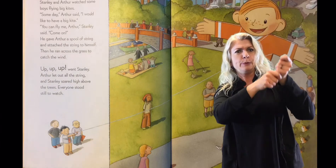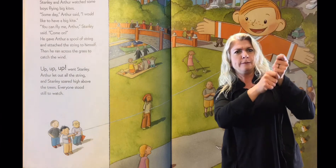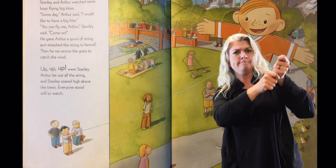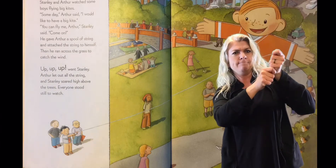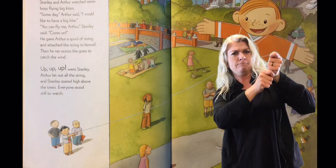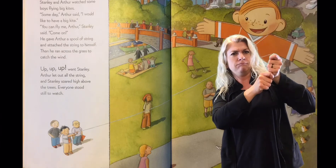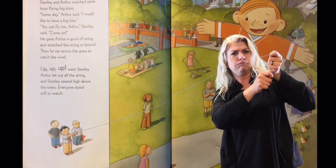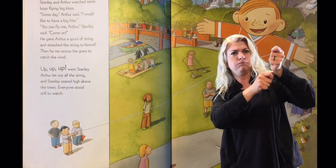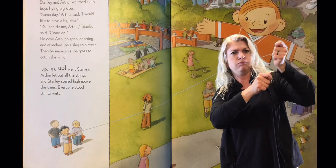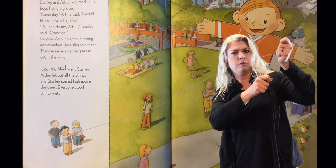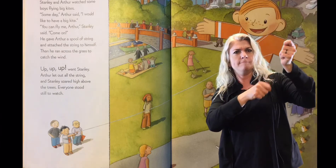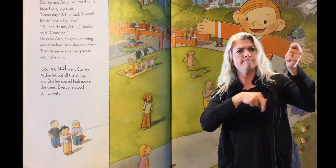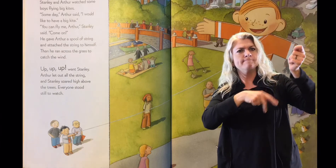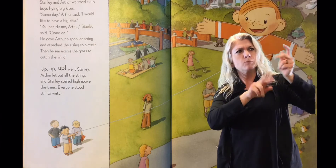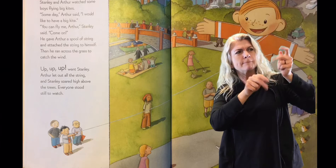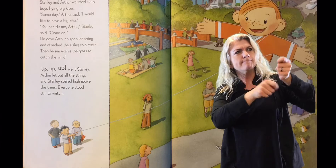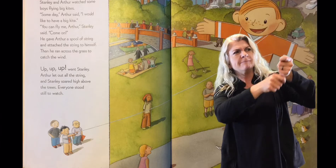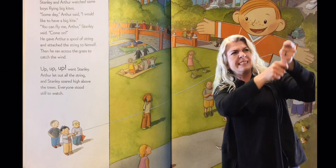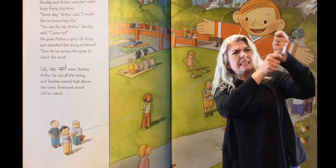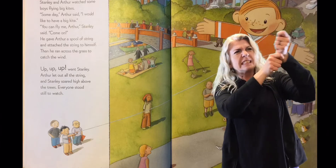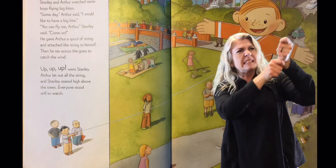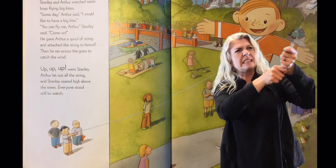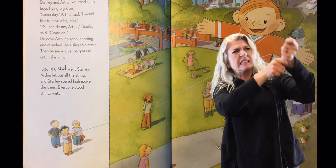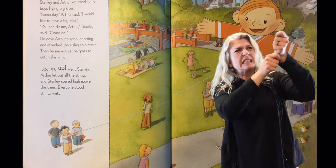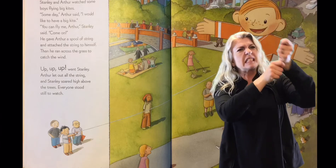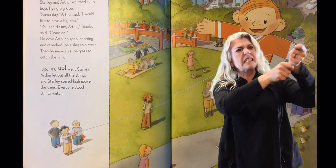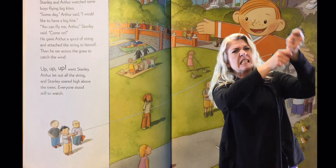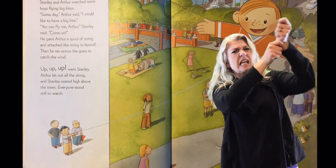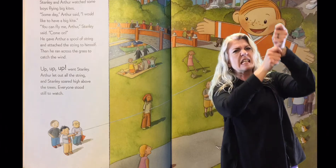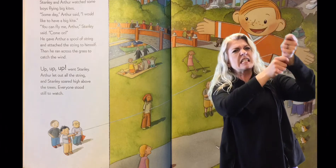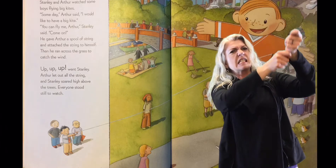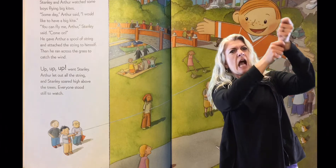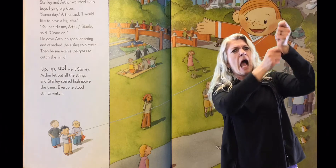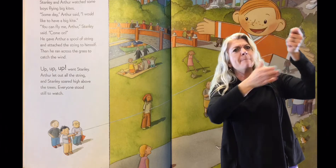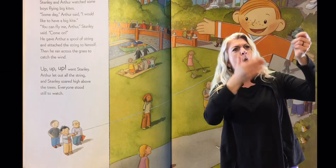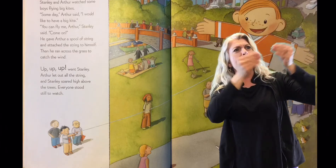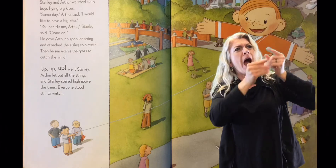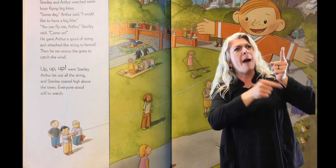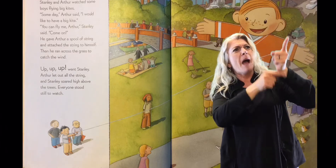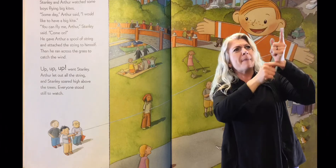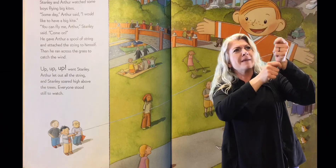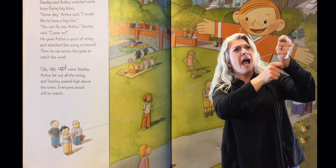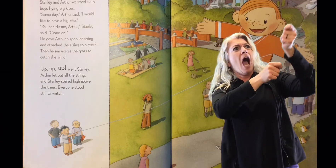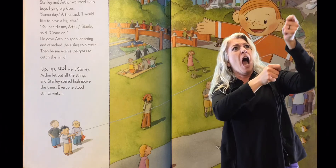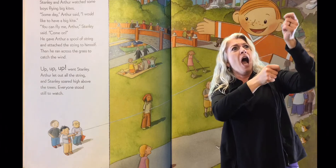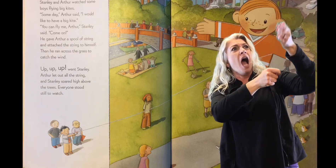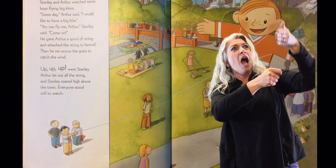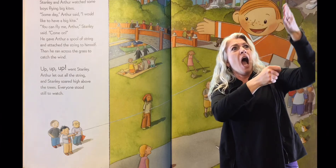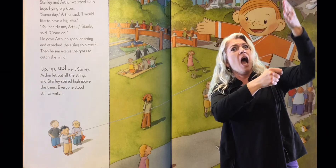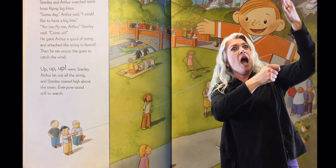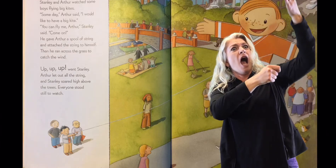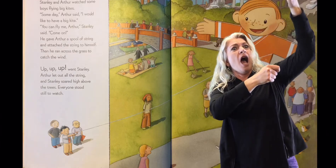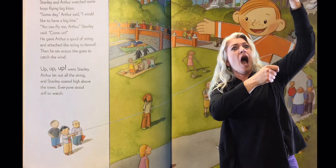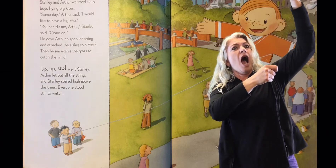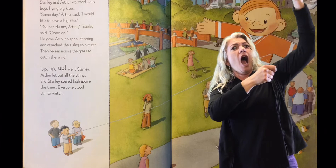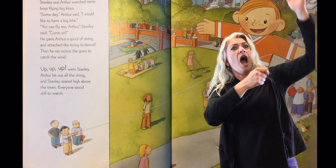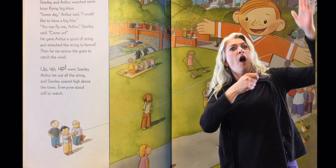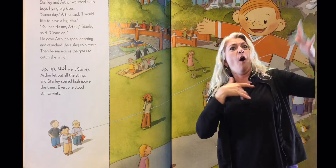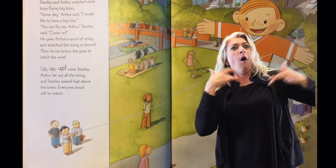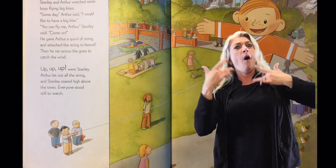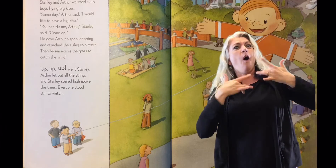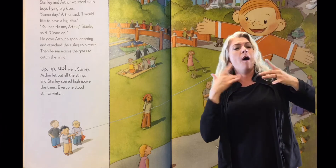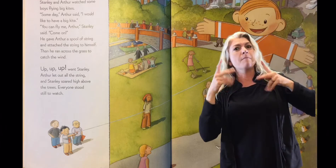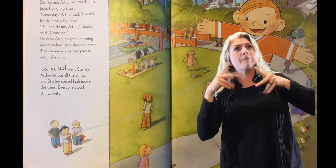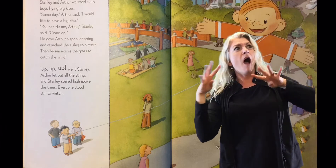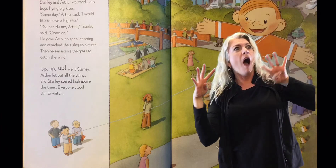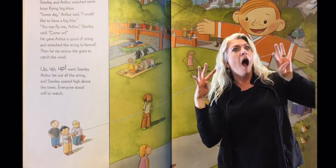ran across the grass to catch the wind. Up, up, up went Stanley. Arthur let out all the string